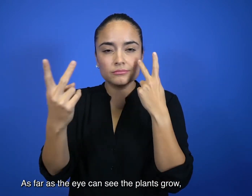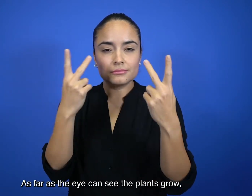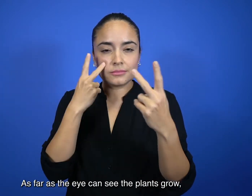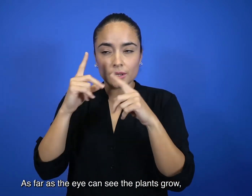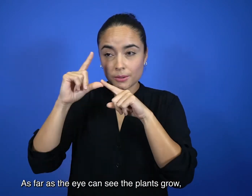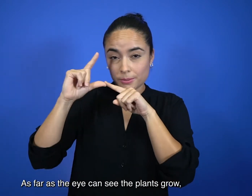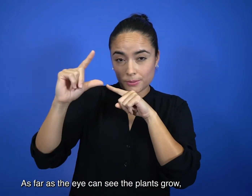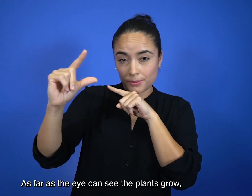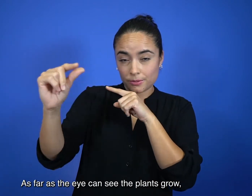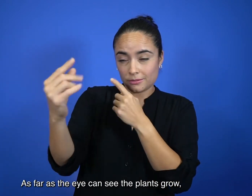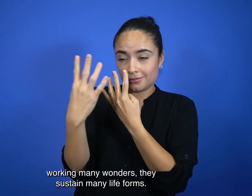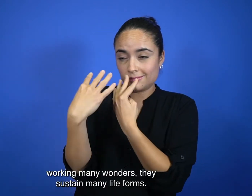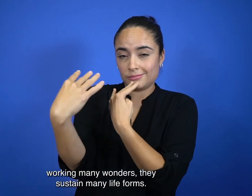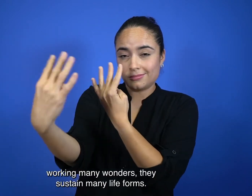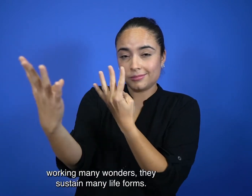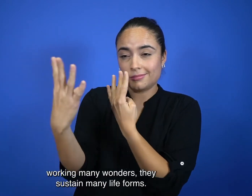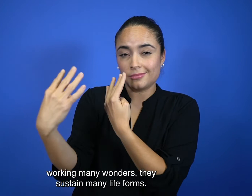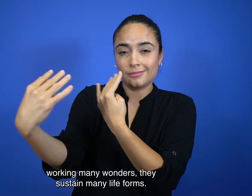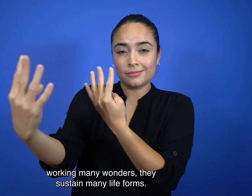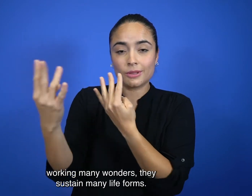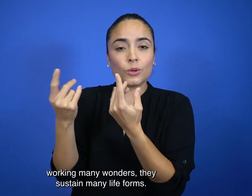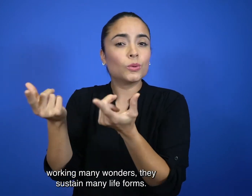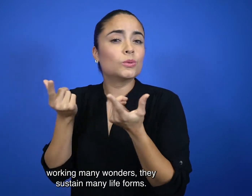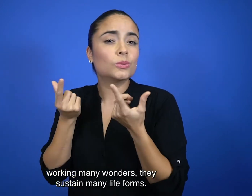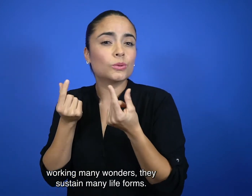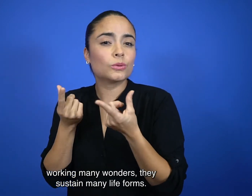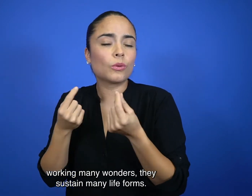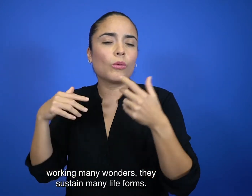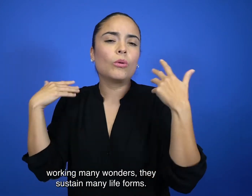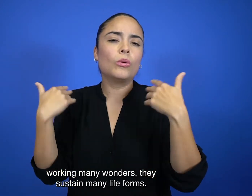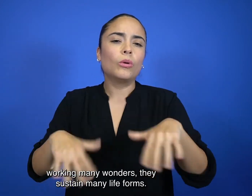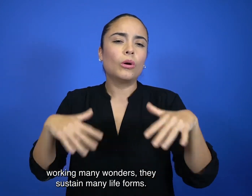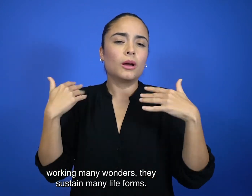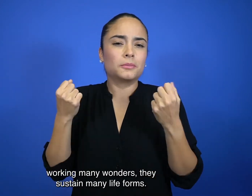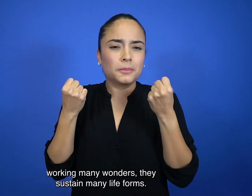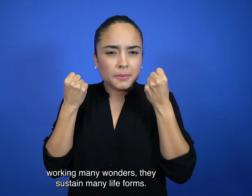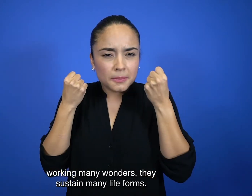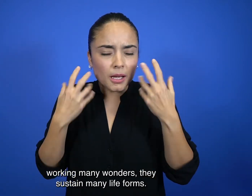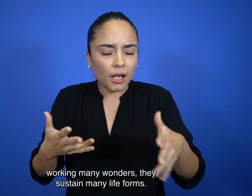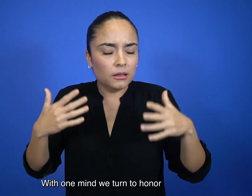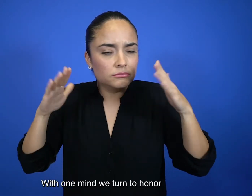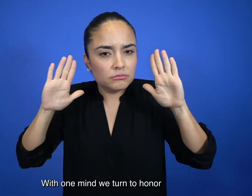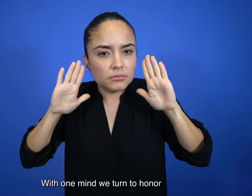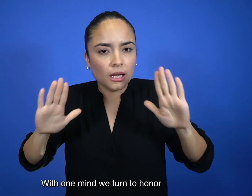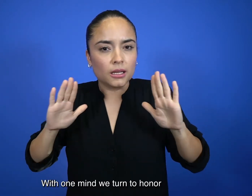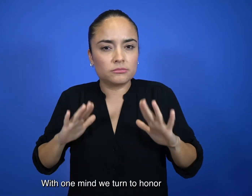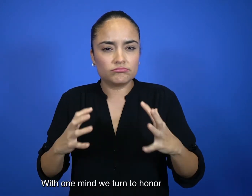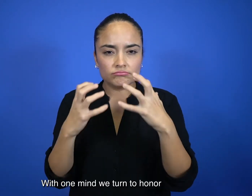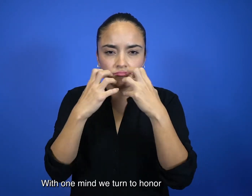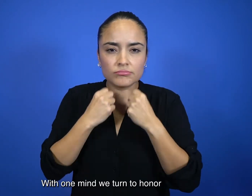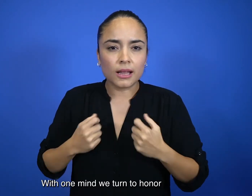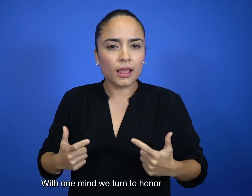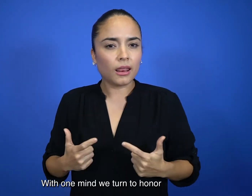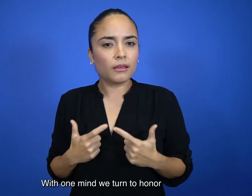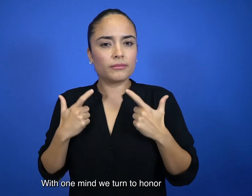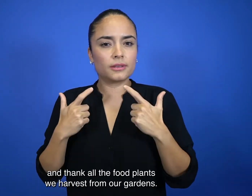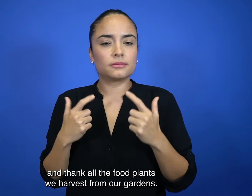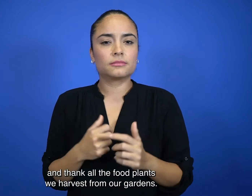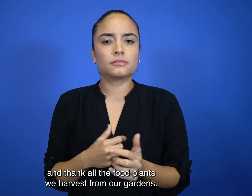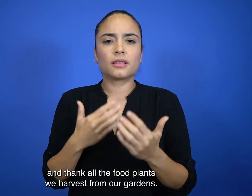plants grow, working many wonders. They sustain many life forms. With one mind, we turn to honor and thank all the